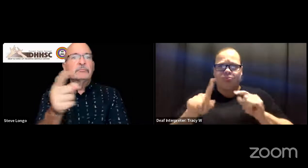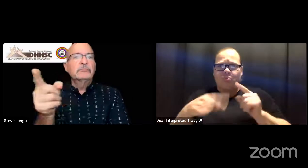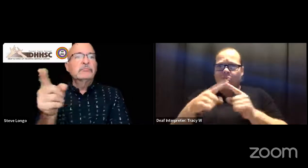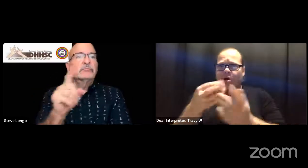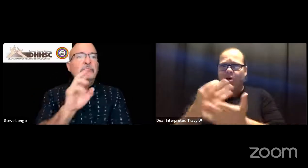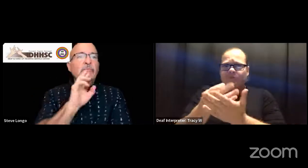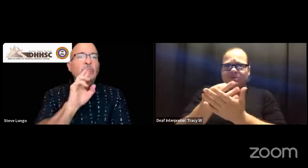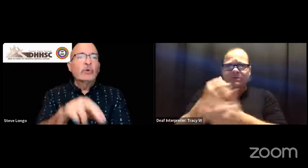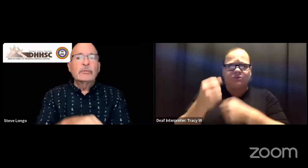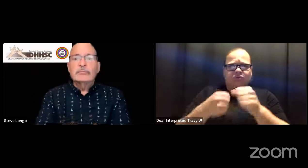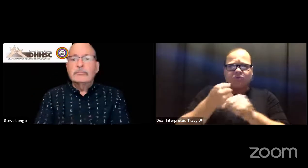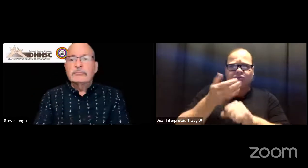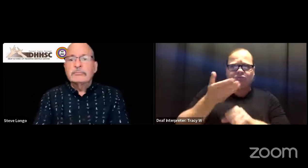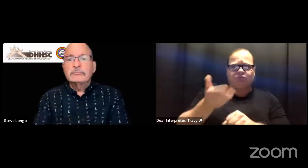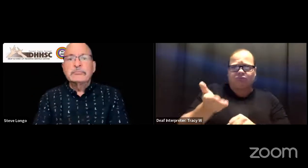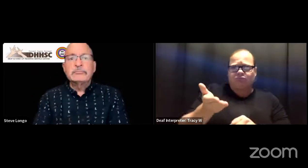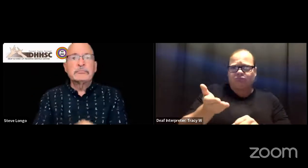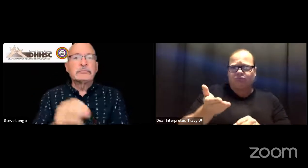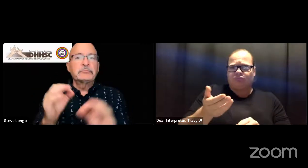other questions?